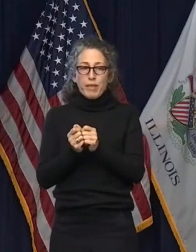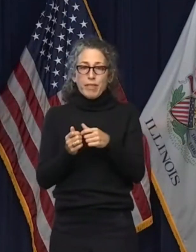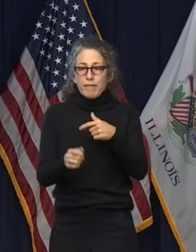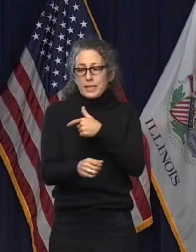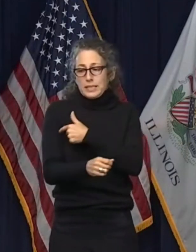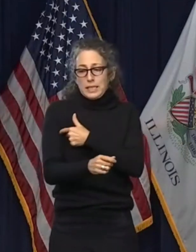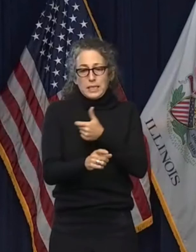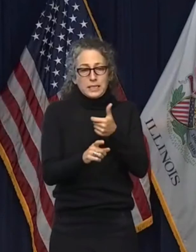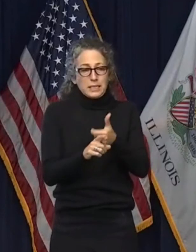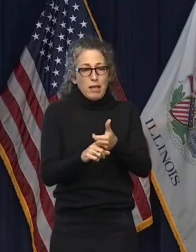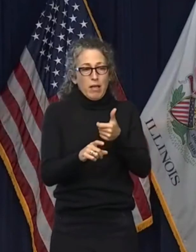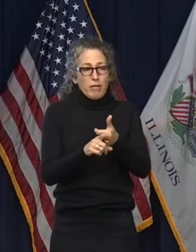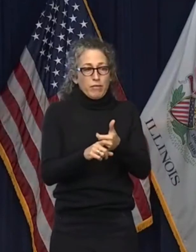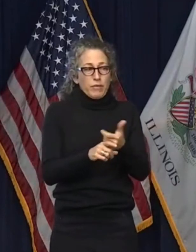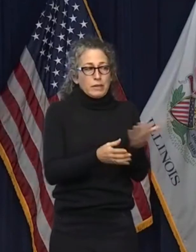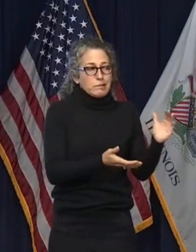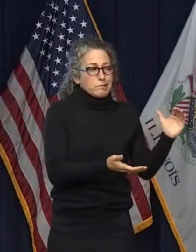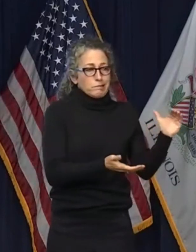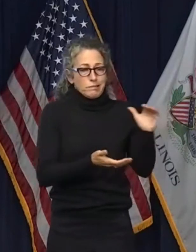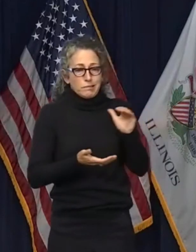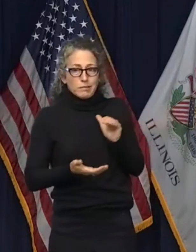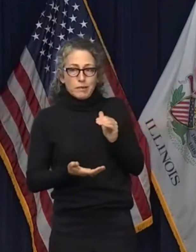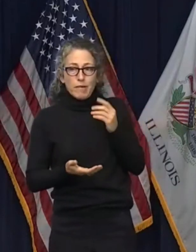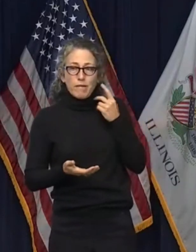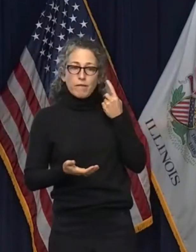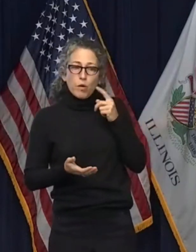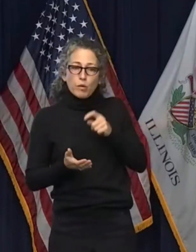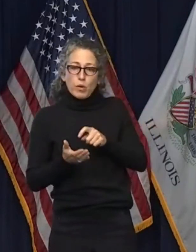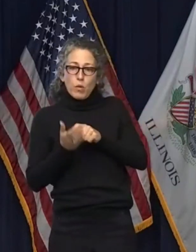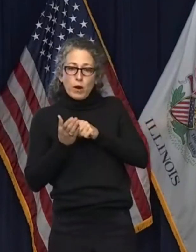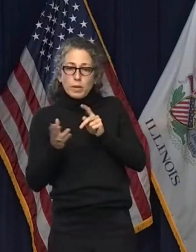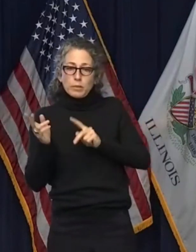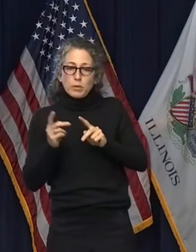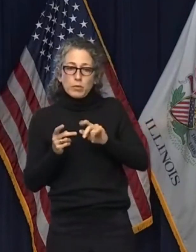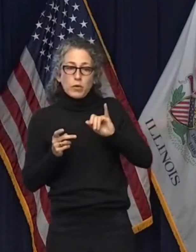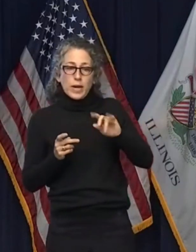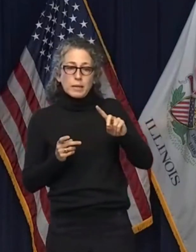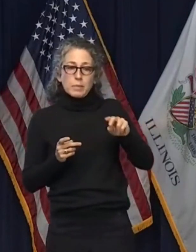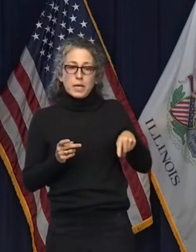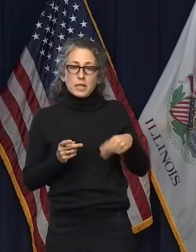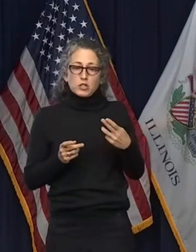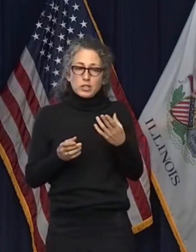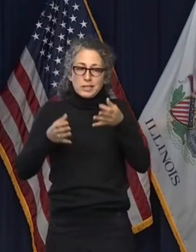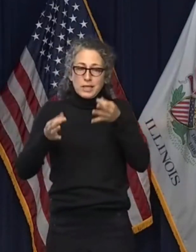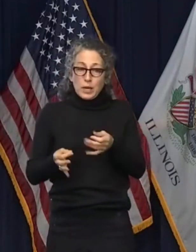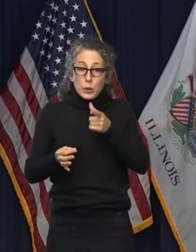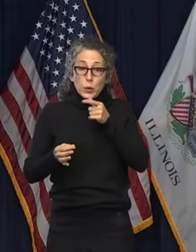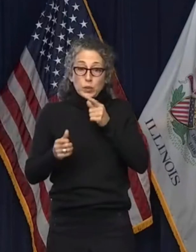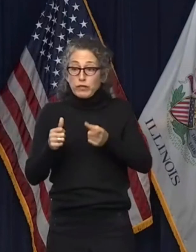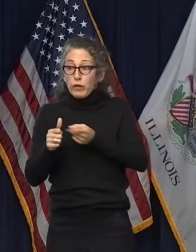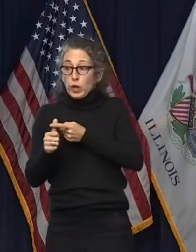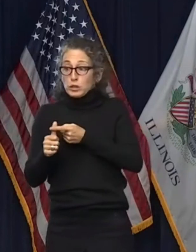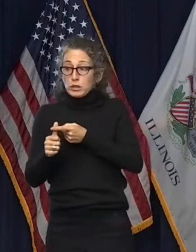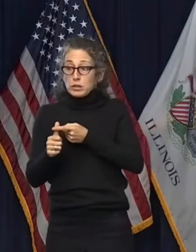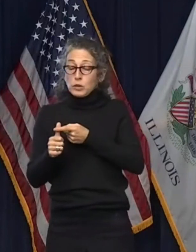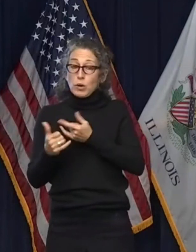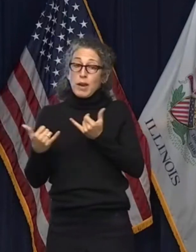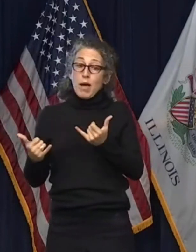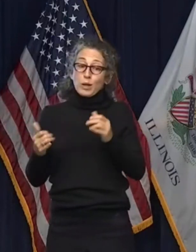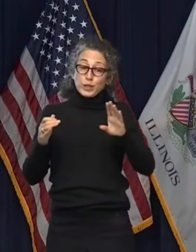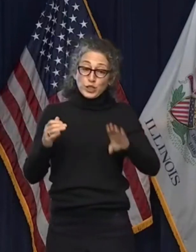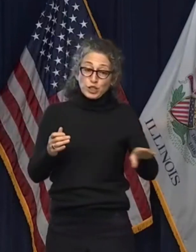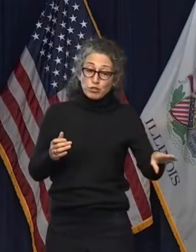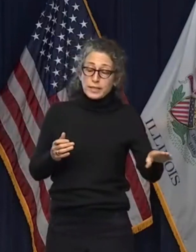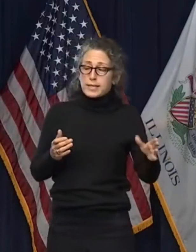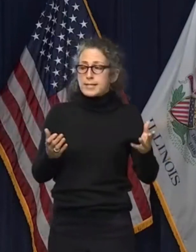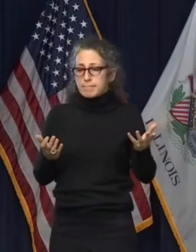vaccines for the ones that are required by IDPH now. And so I'm not sure, again, that has